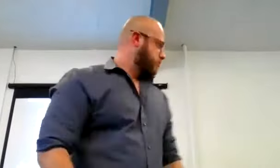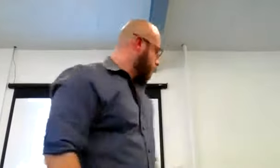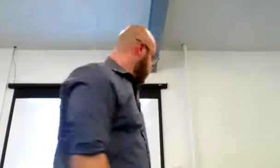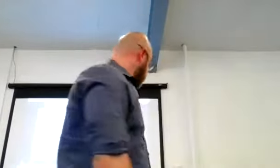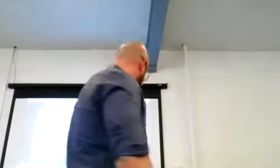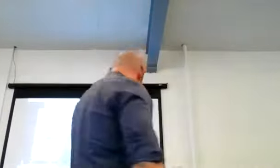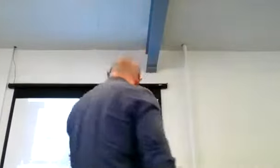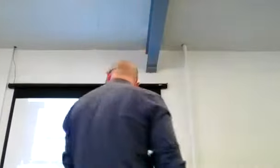do?